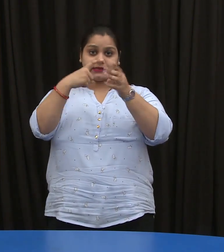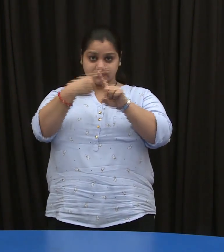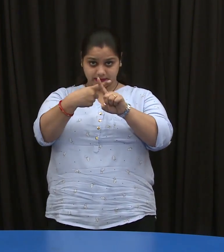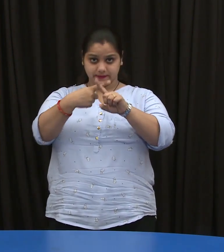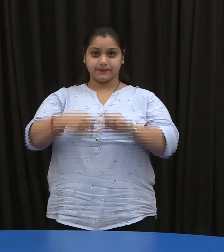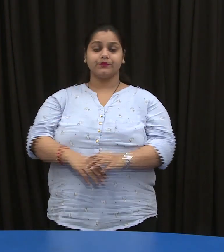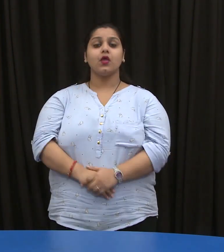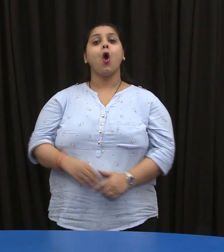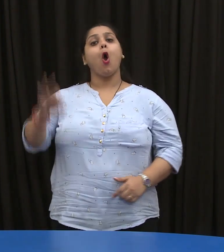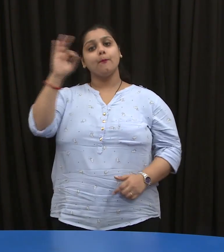option